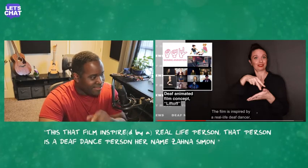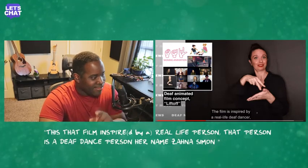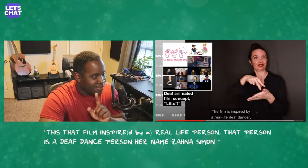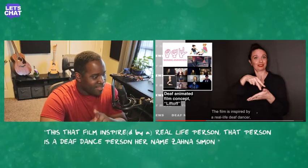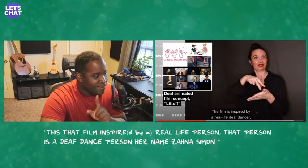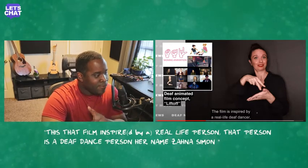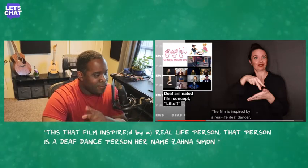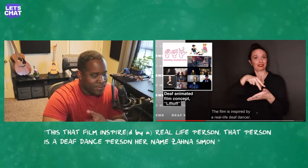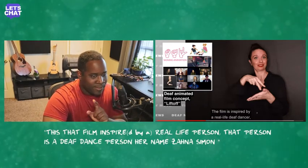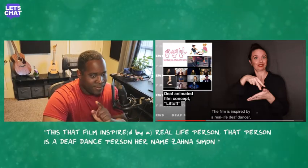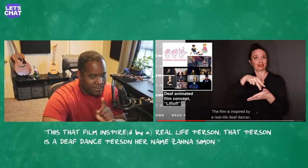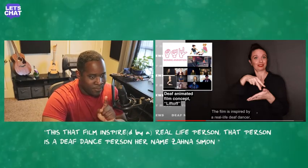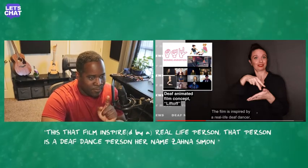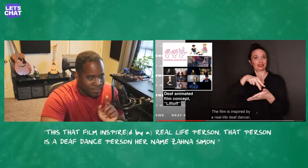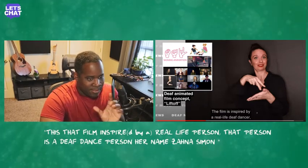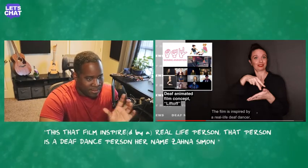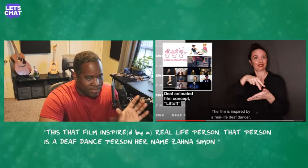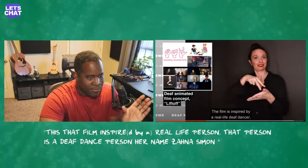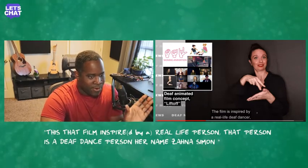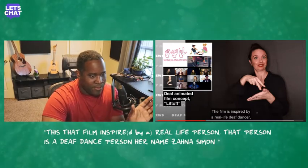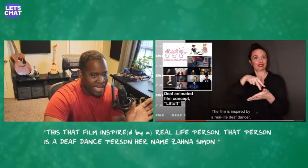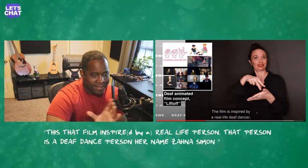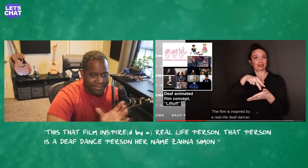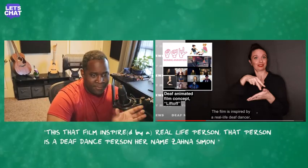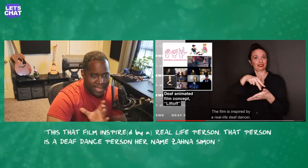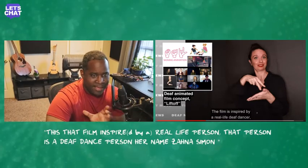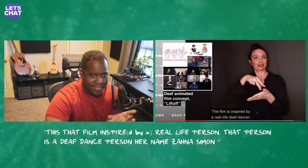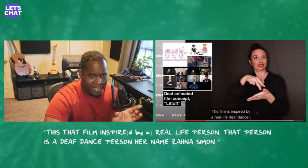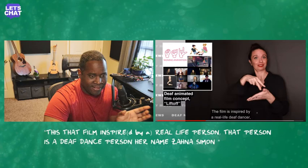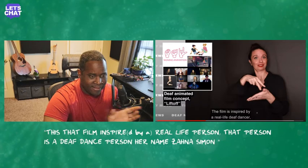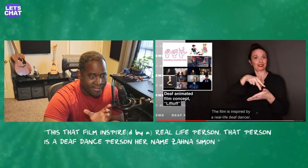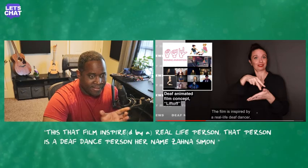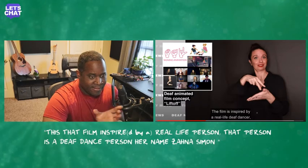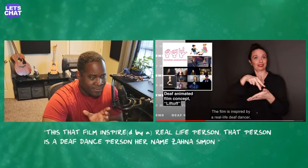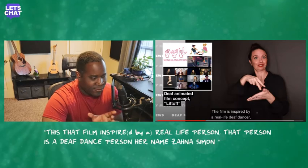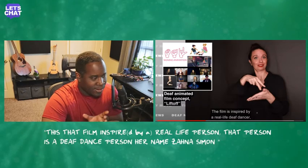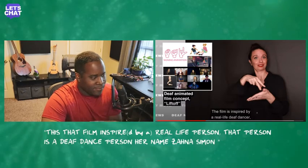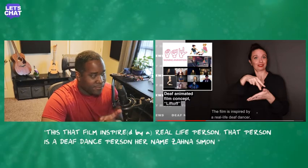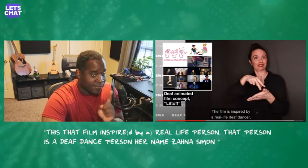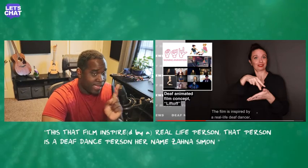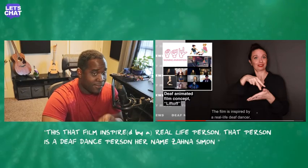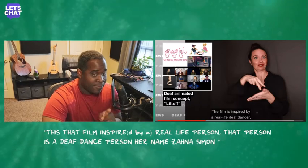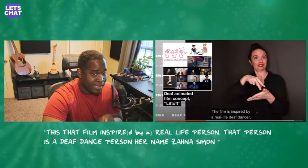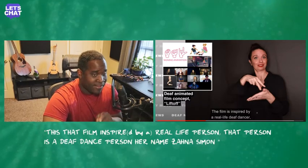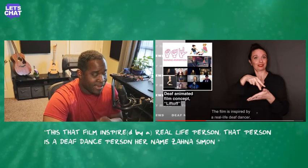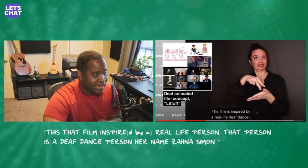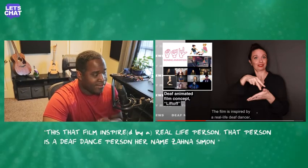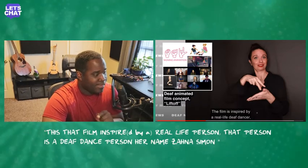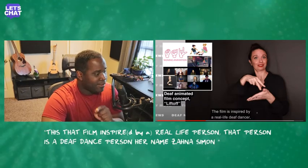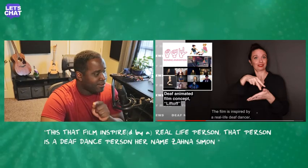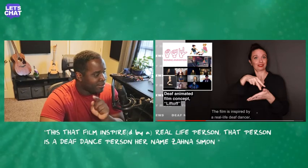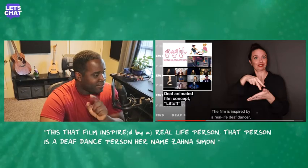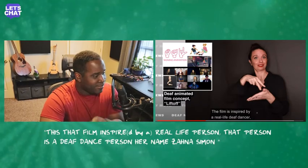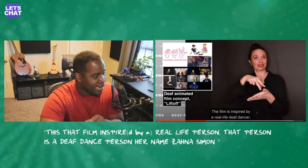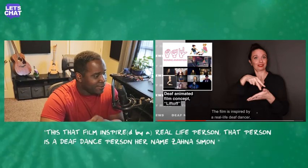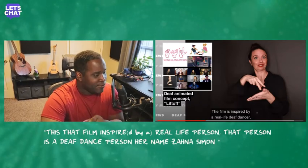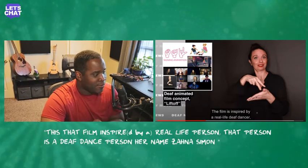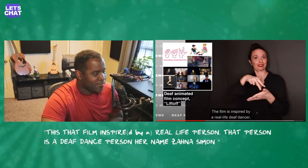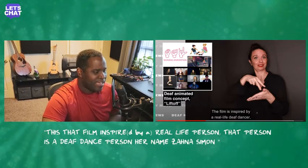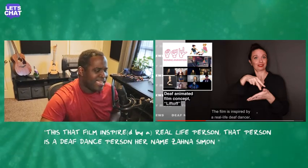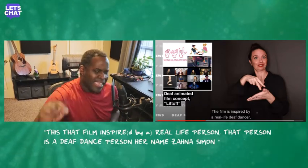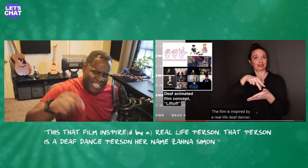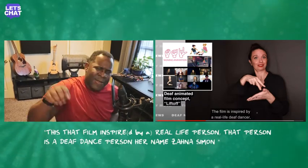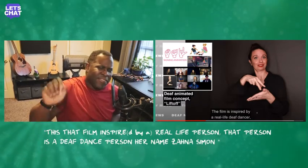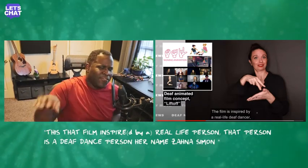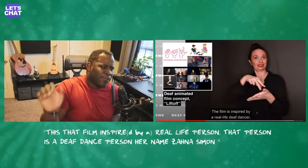being insisted, the difference between the more passive way that the sentence is constructed versus how it's being signed is that the signer is